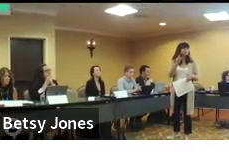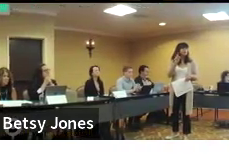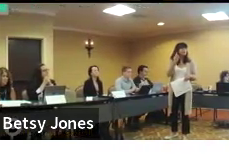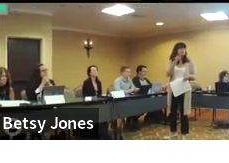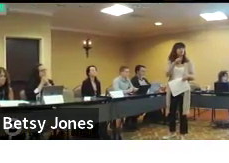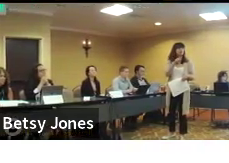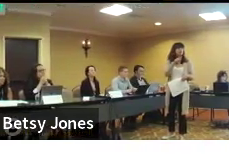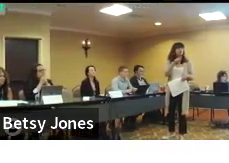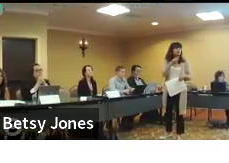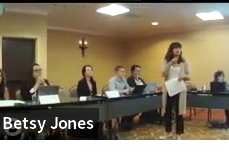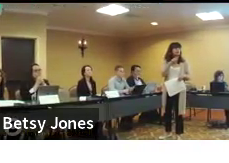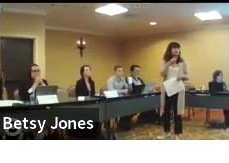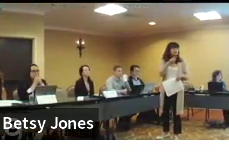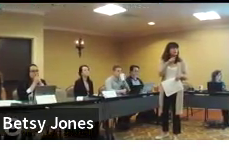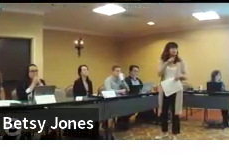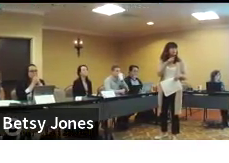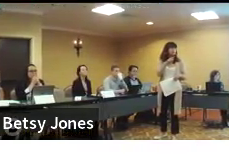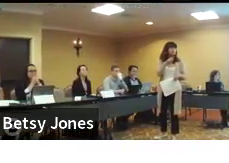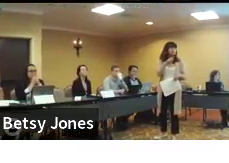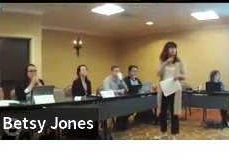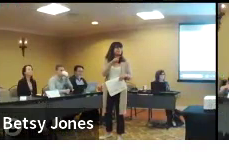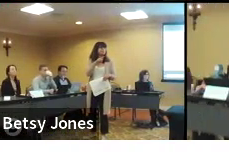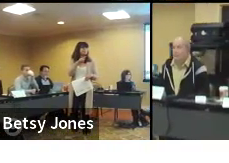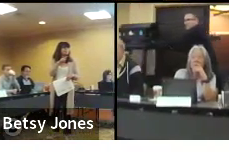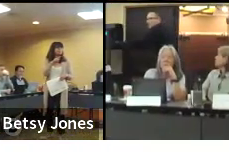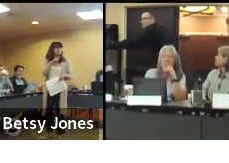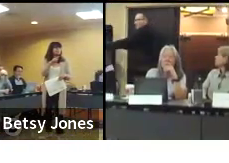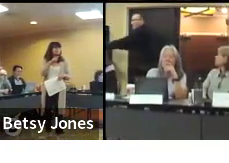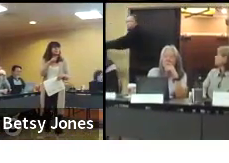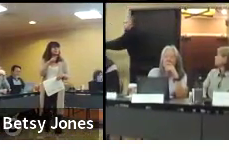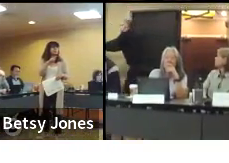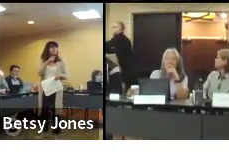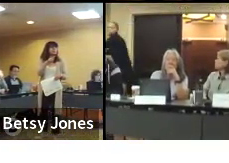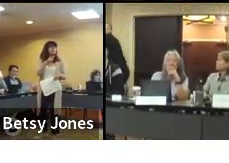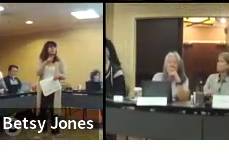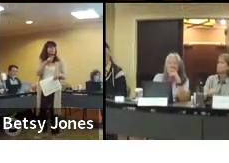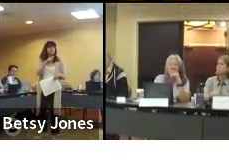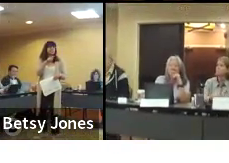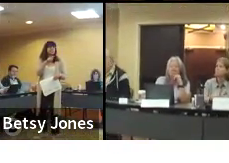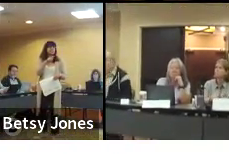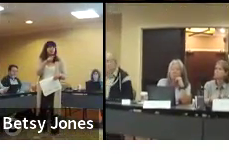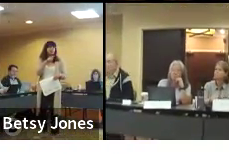Samuel, how long will that take to set up? Probably about a minute. maybe less.